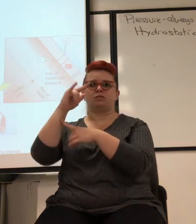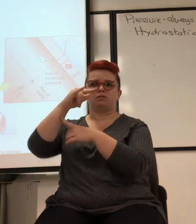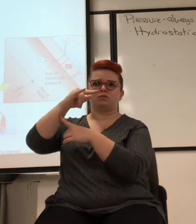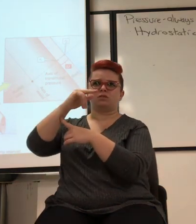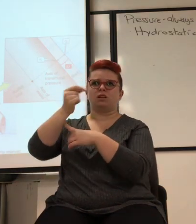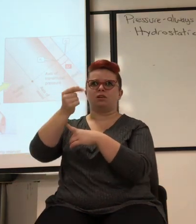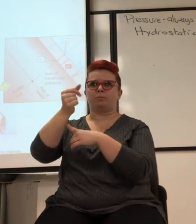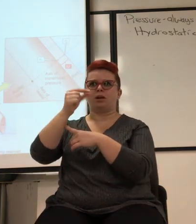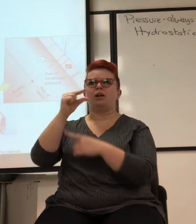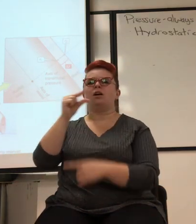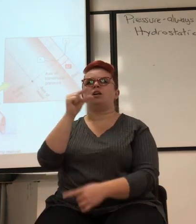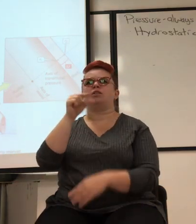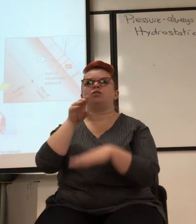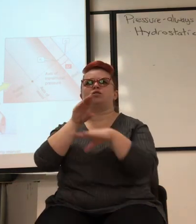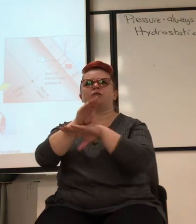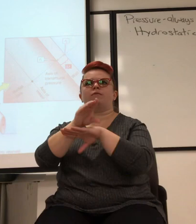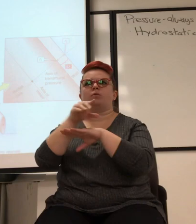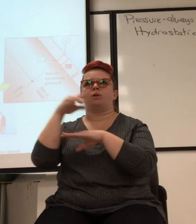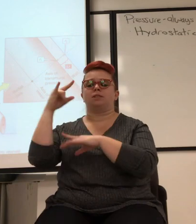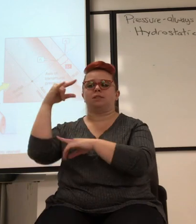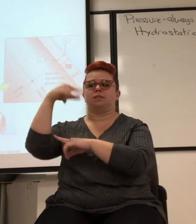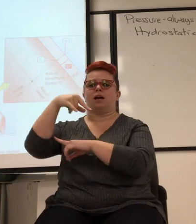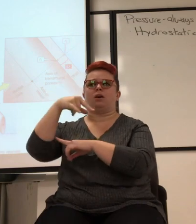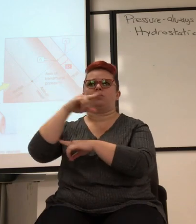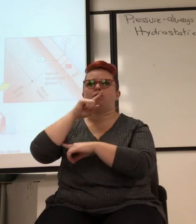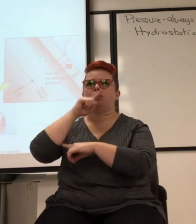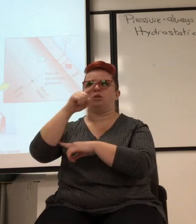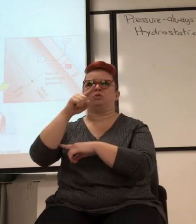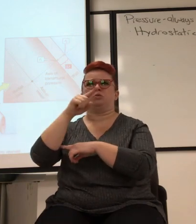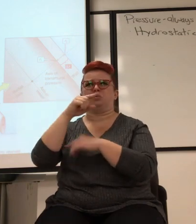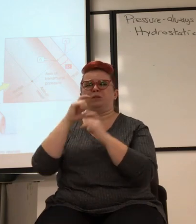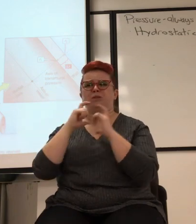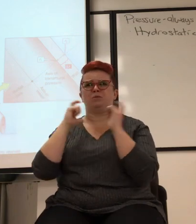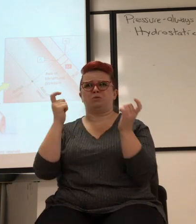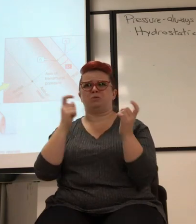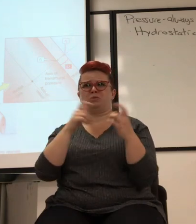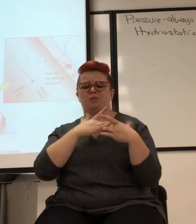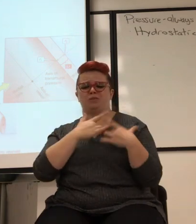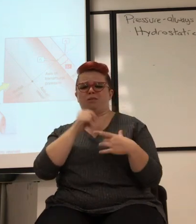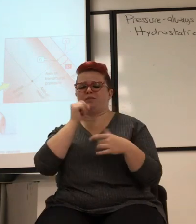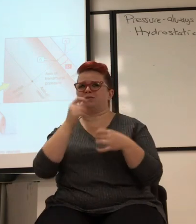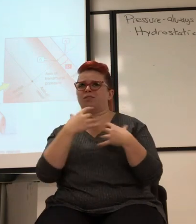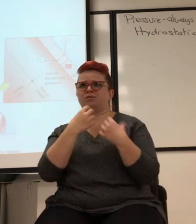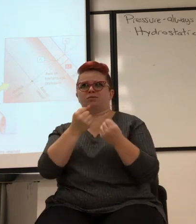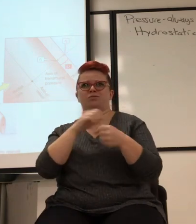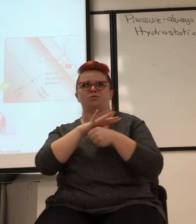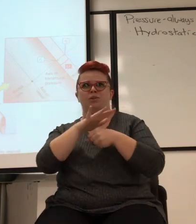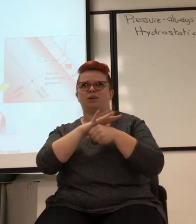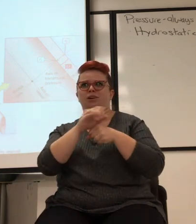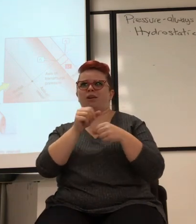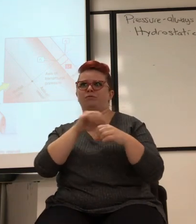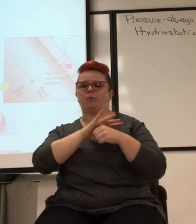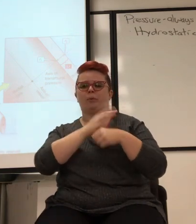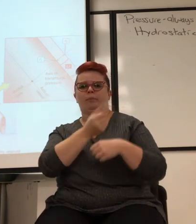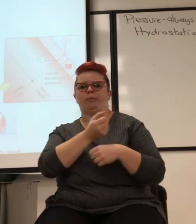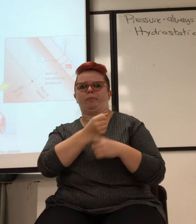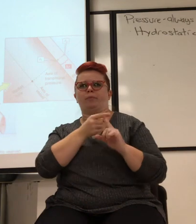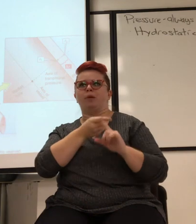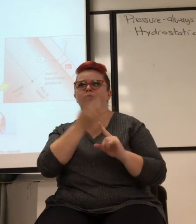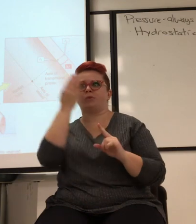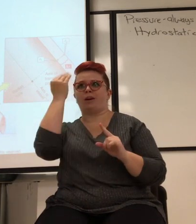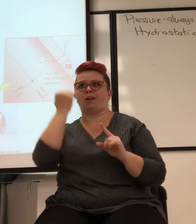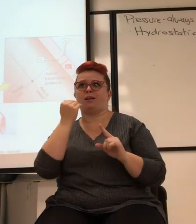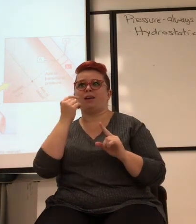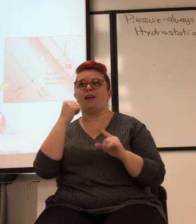the g-force down is so great, the heart is not strong enough to pump blood to the head and the pilots black out. I remember watching all these